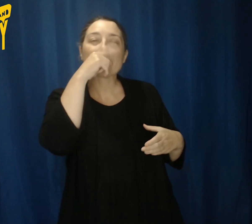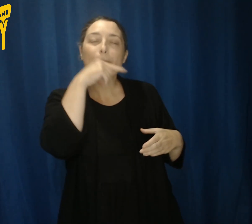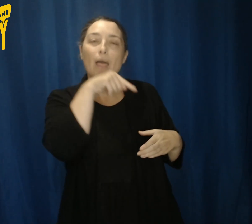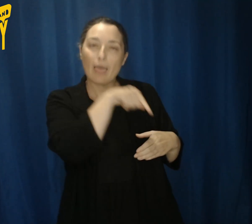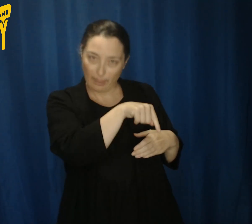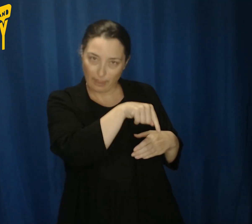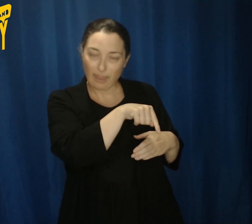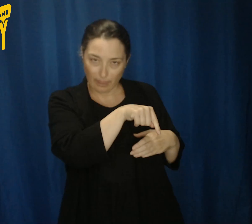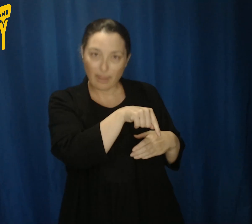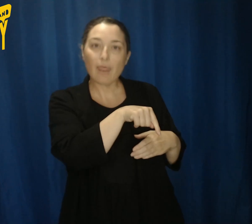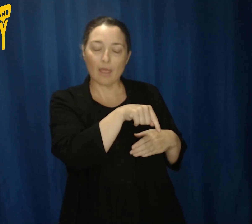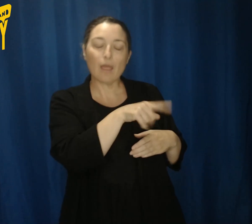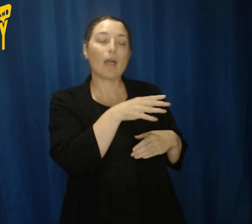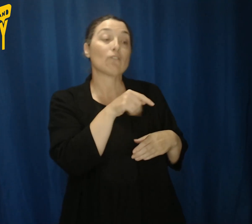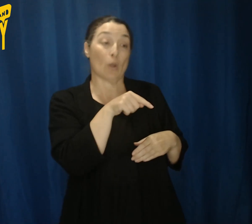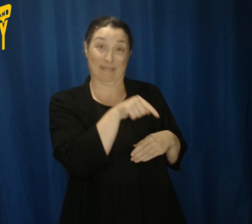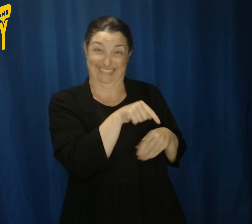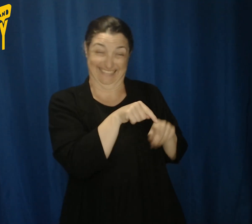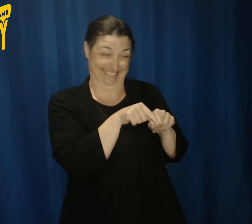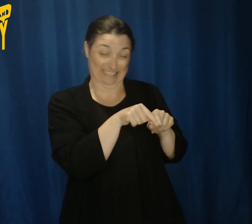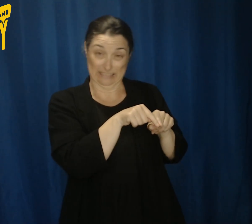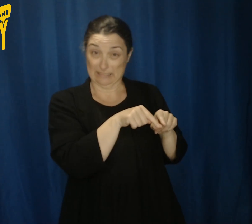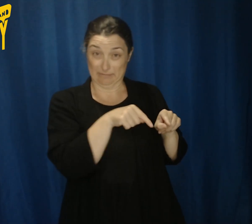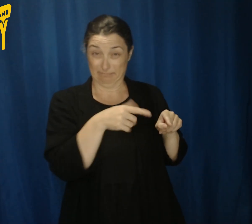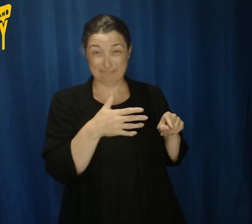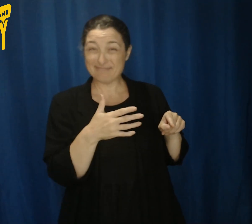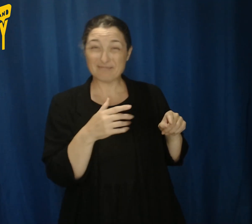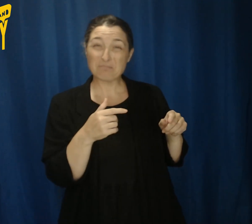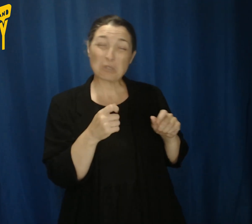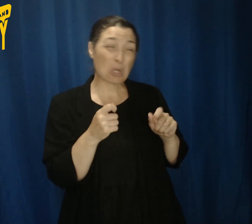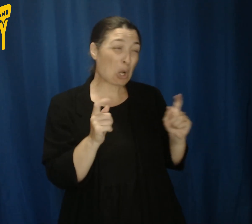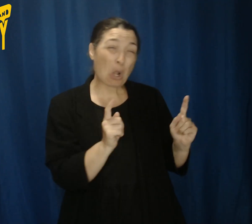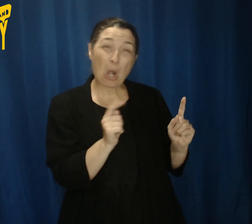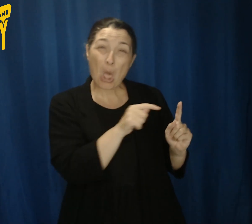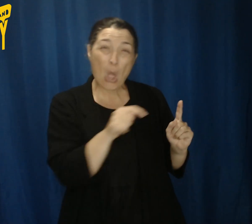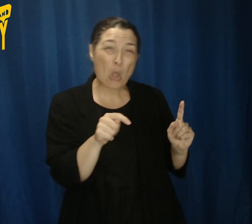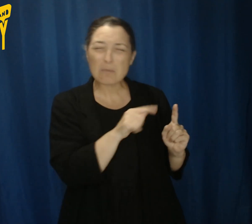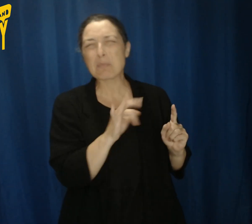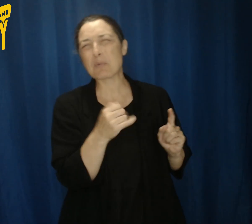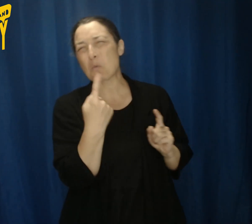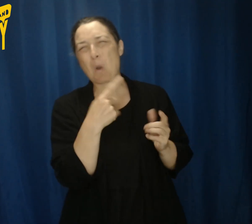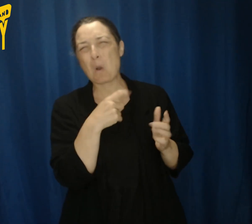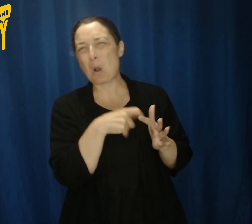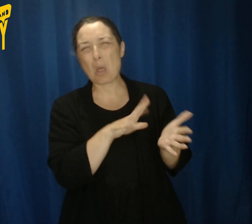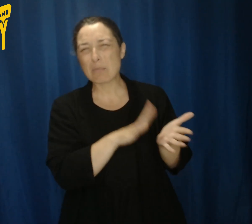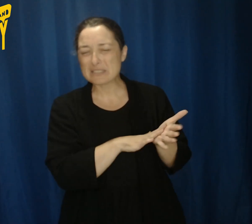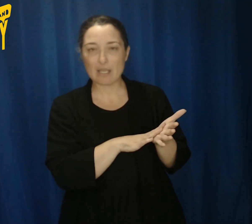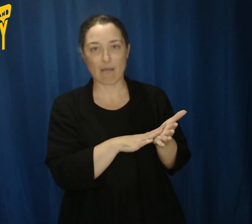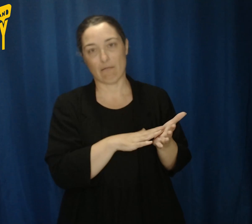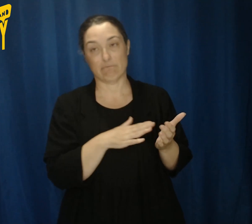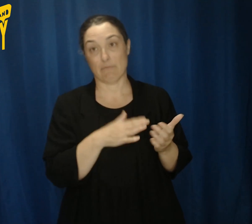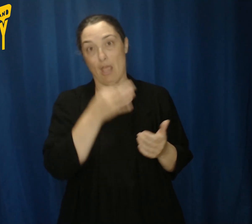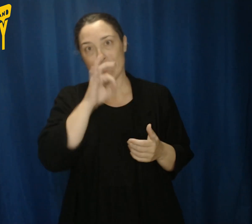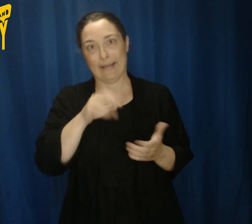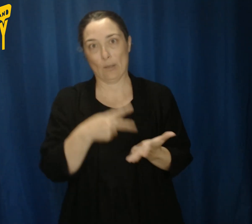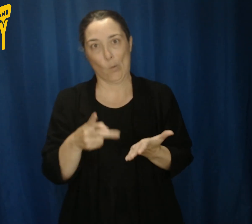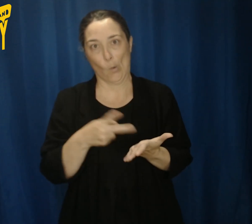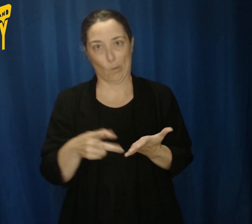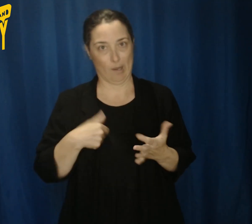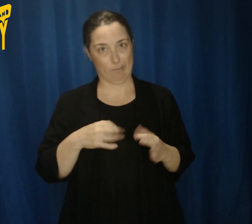Seymour Centre, which was just down the road from where I was. It was like a K and a half. I rarely walked it because I've never really been into walking great distances.